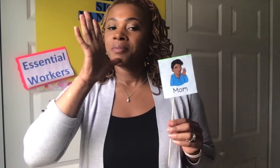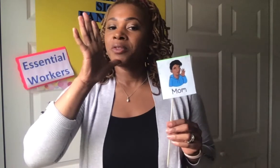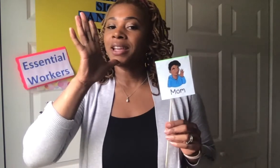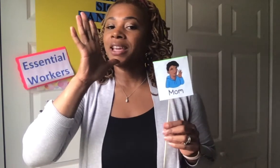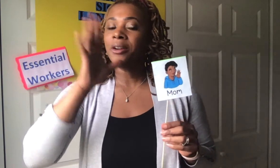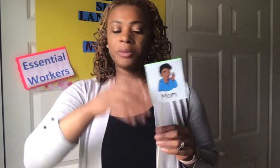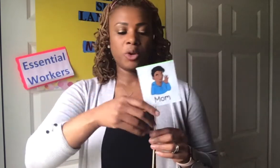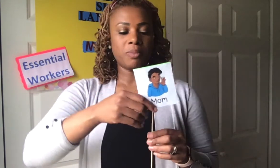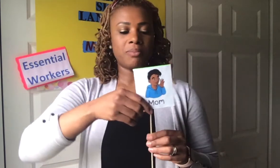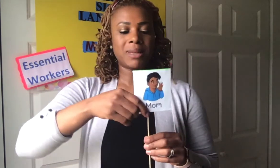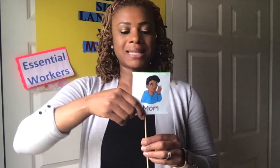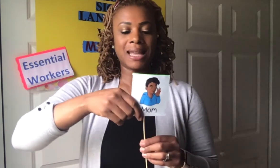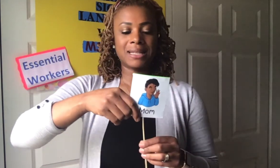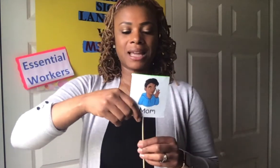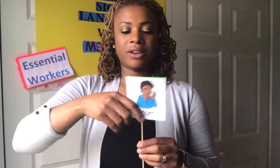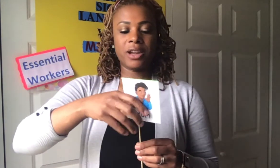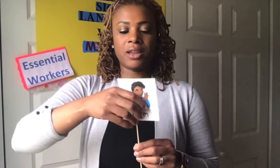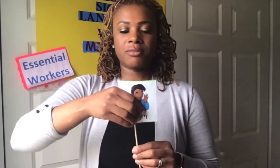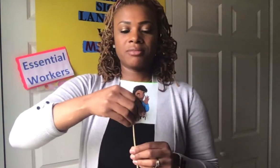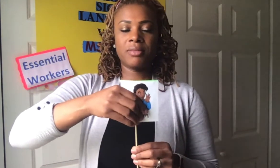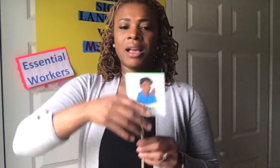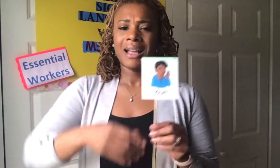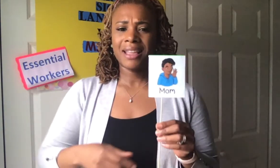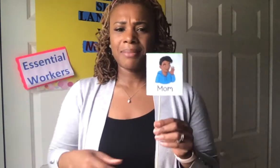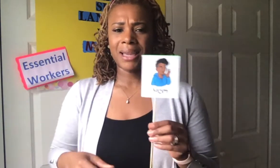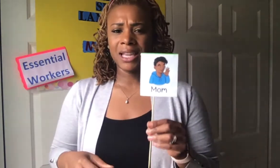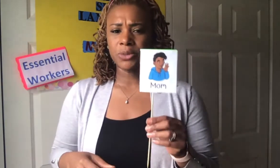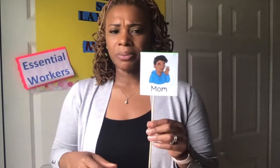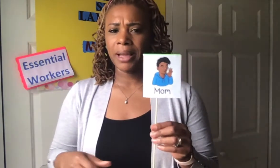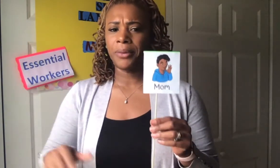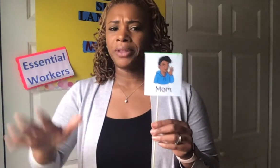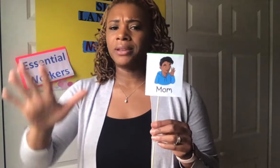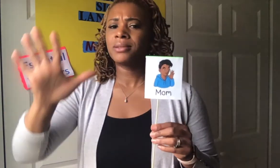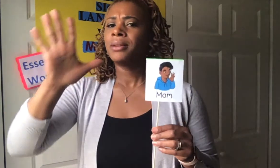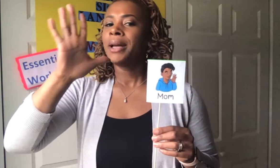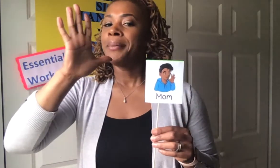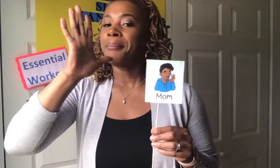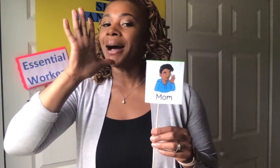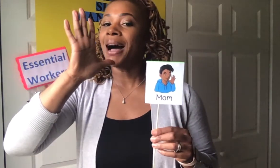right here. Oh, my sign is kind of crooked. I think my kids were playing with these. Mom,